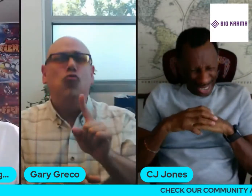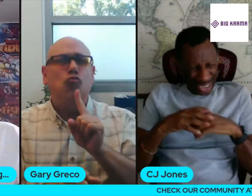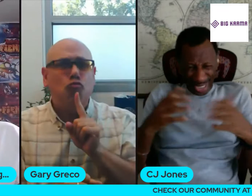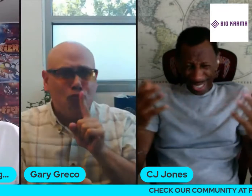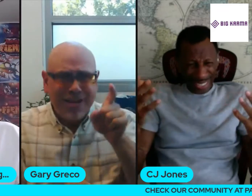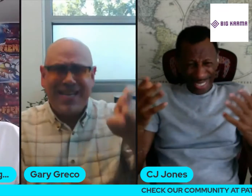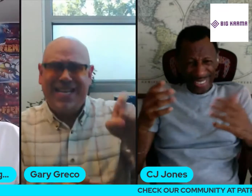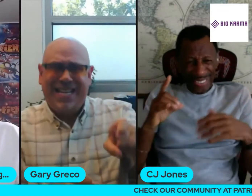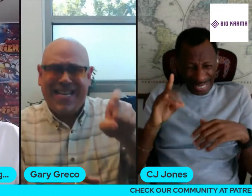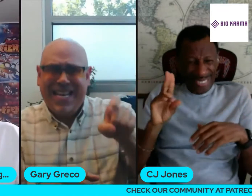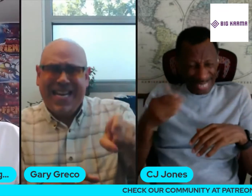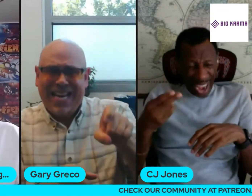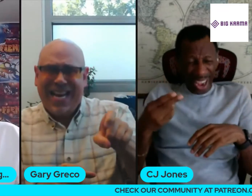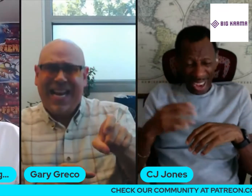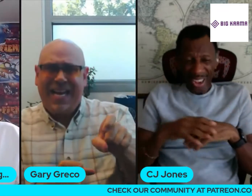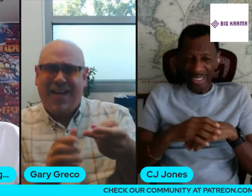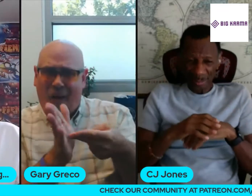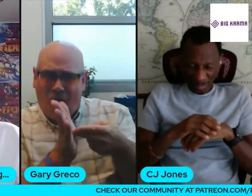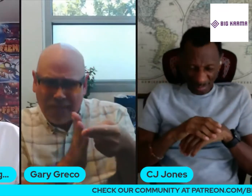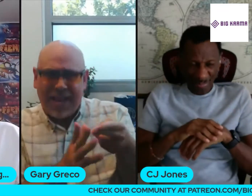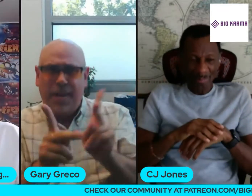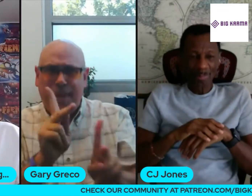stories.